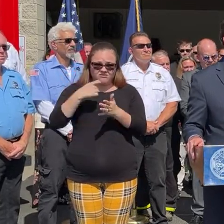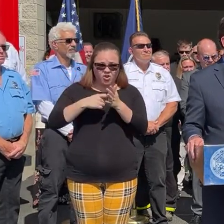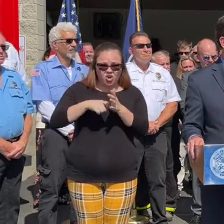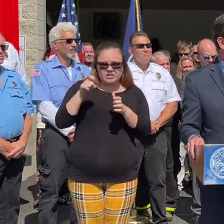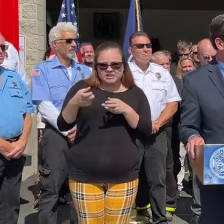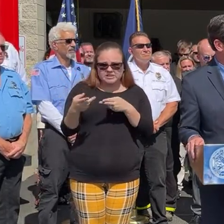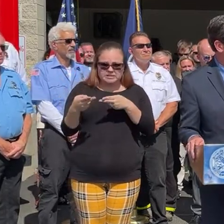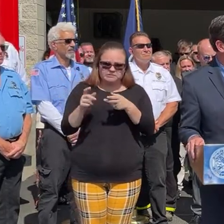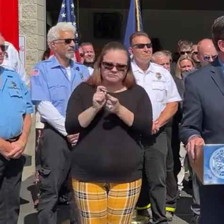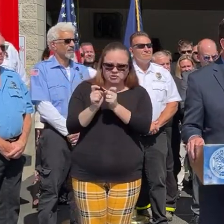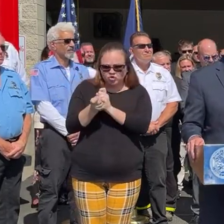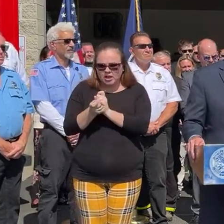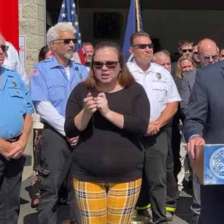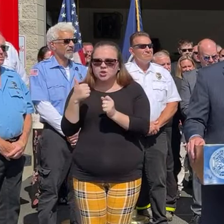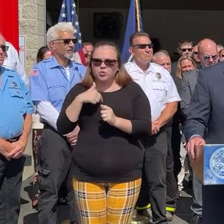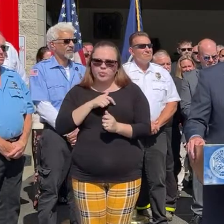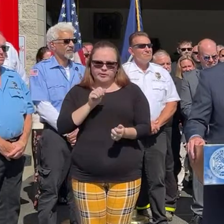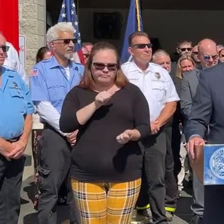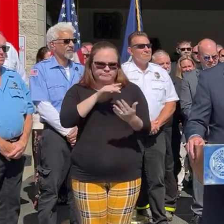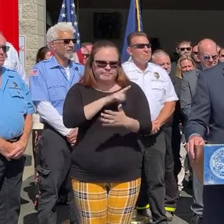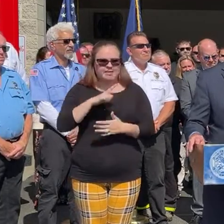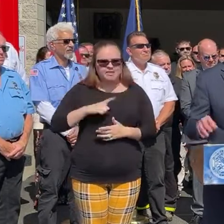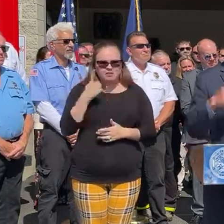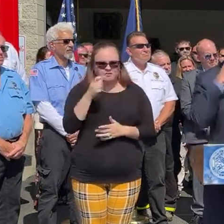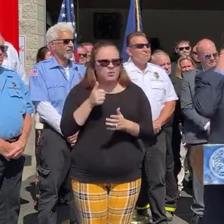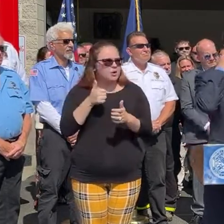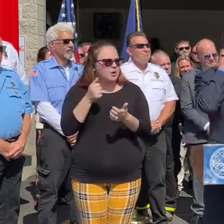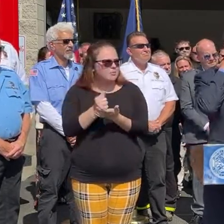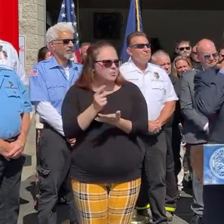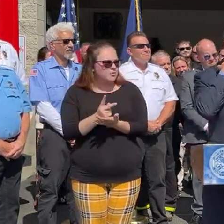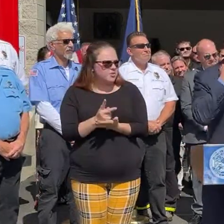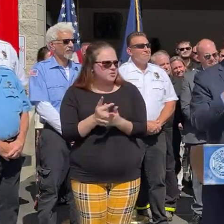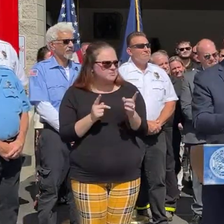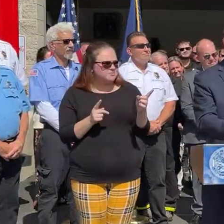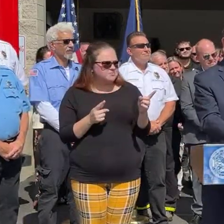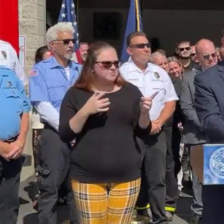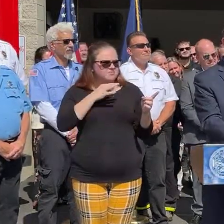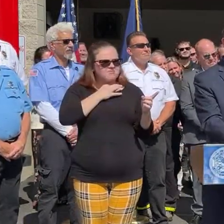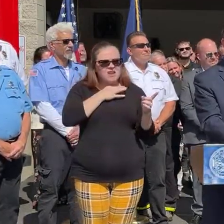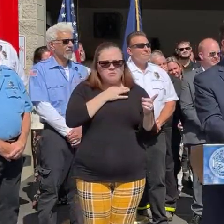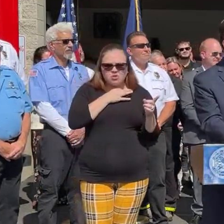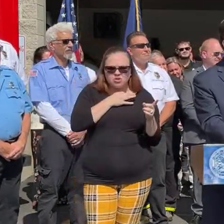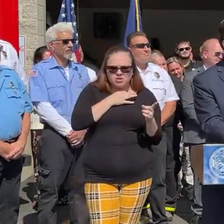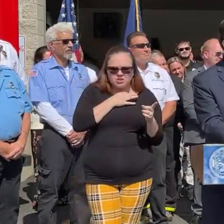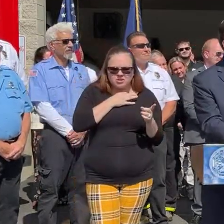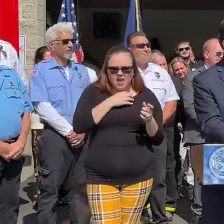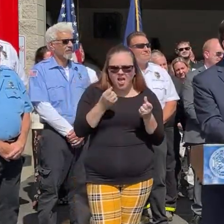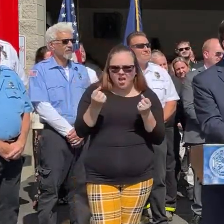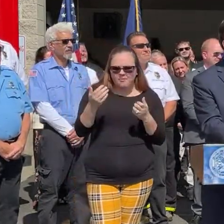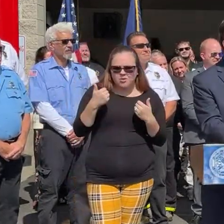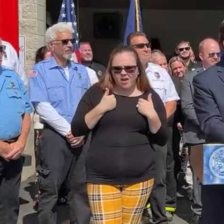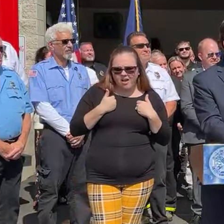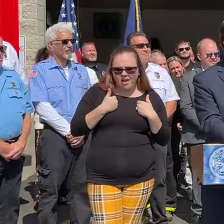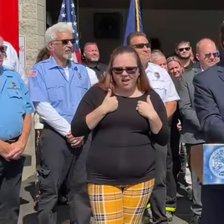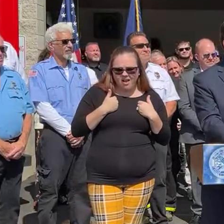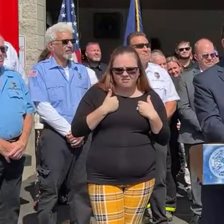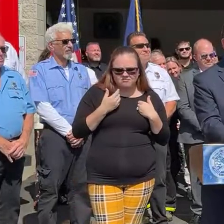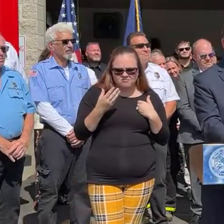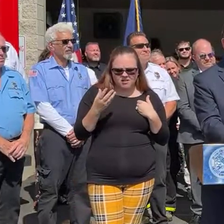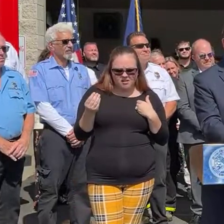course go back to the legislature for approval. Okay, well, on that note, I am curious to know how many you have